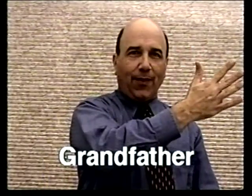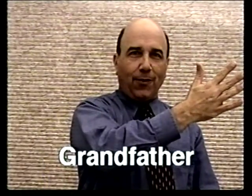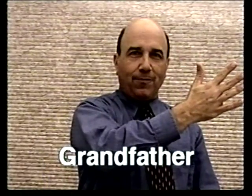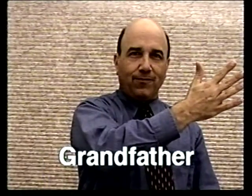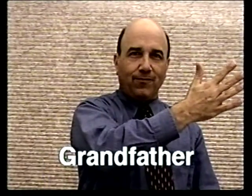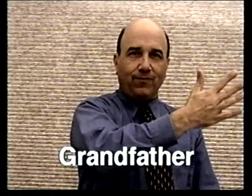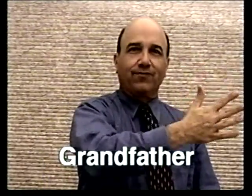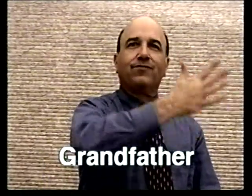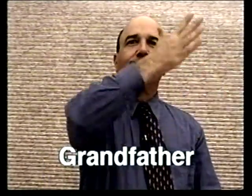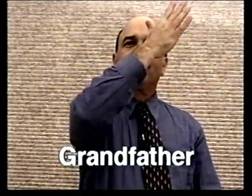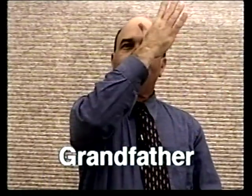Grandfather.